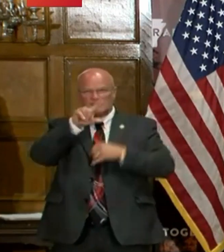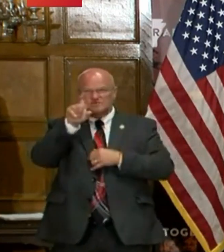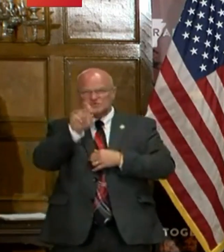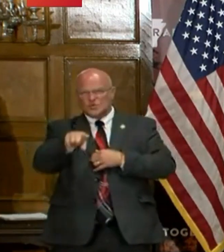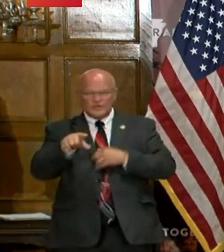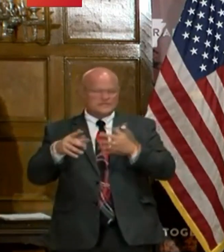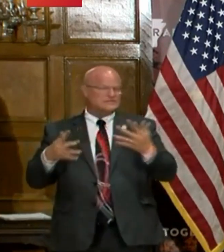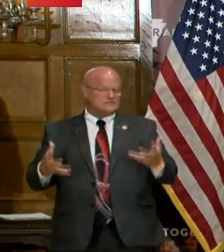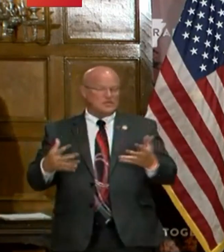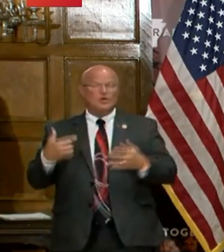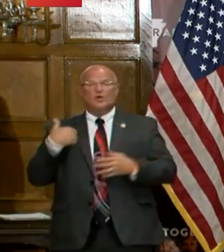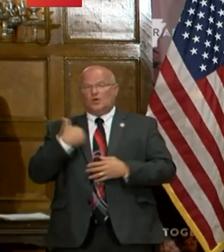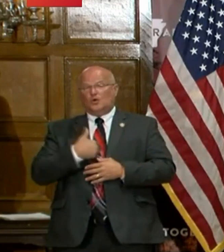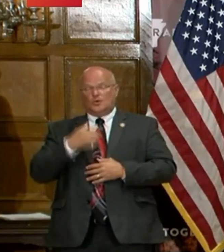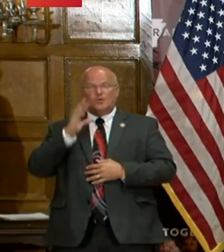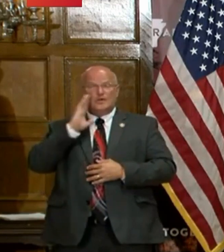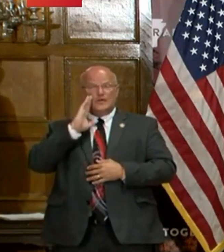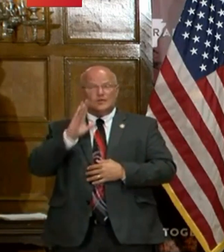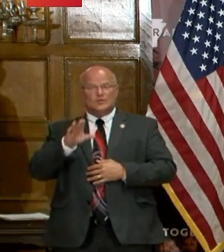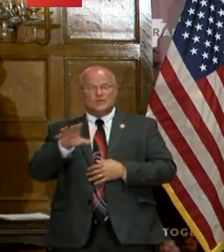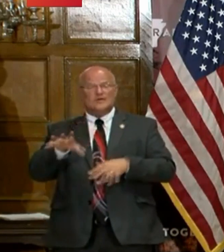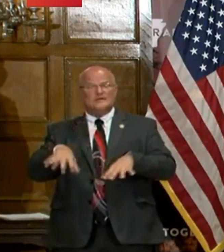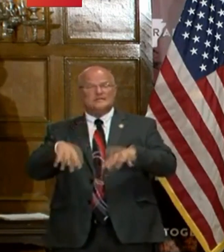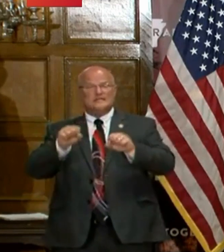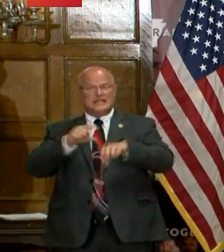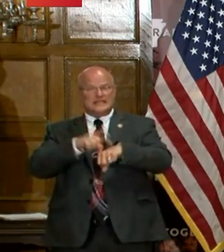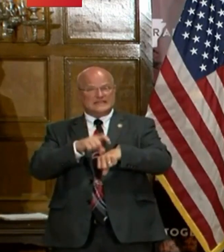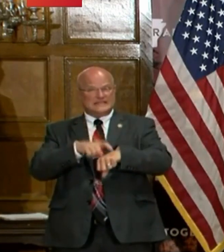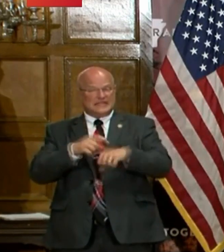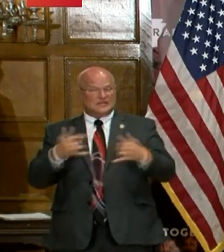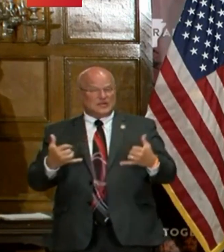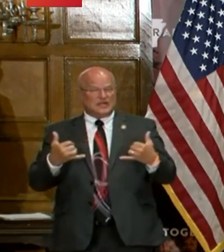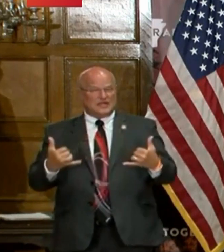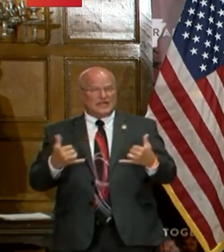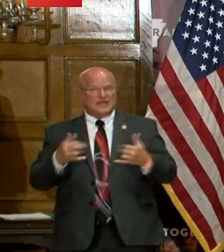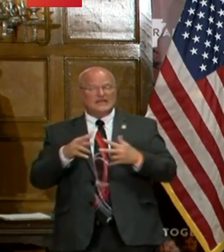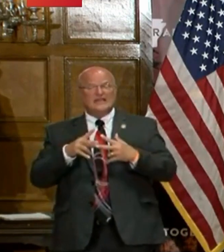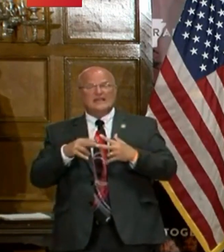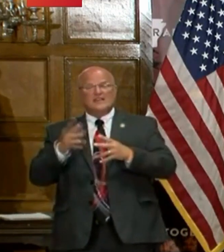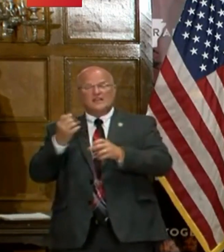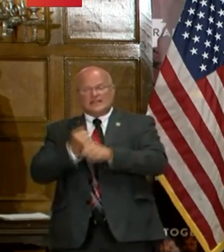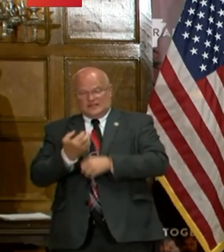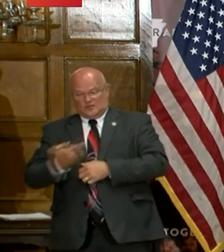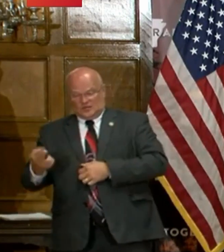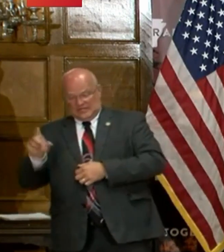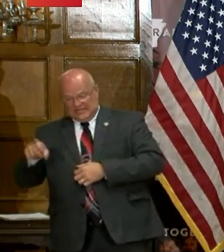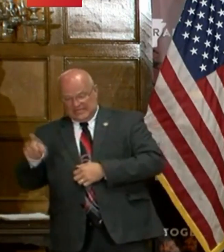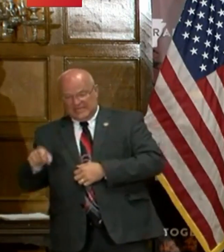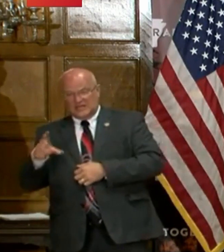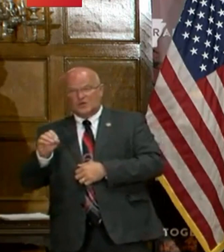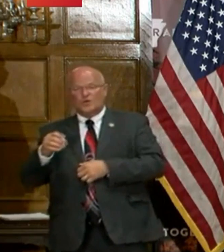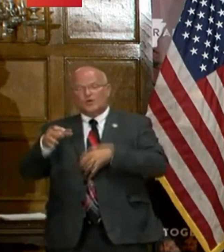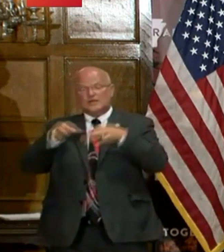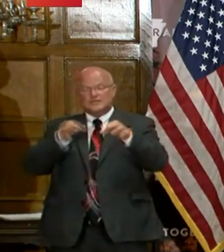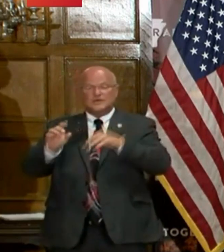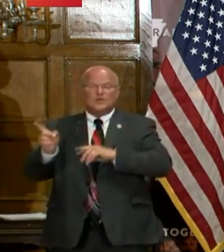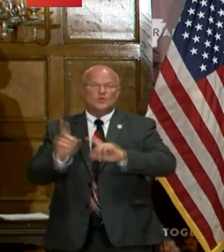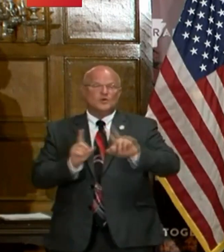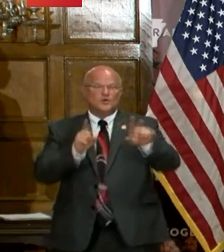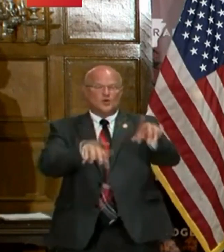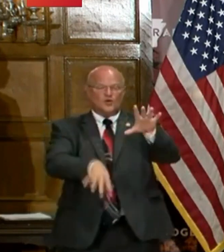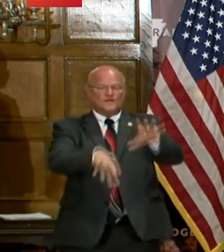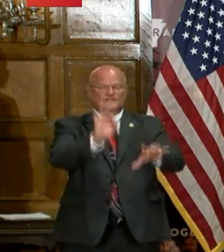questions. We will take this opportunity to either get the resources they need or direct them to the right